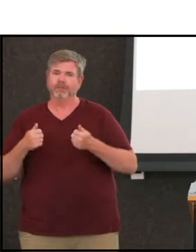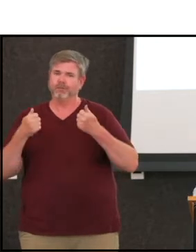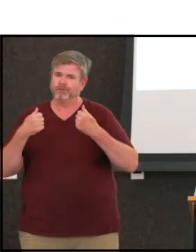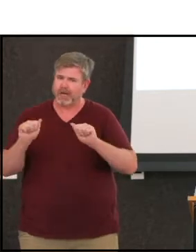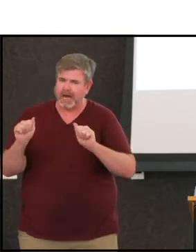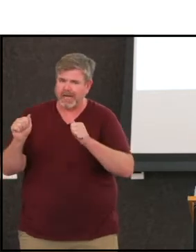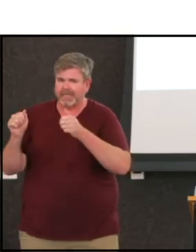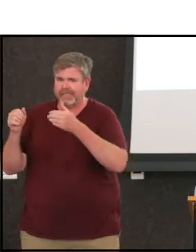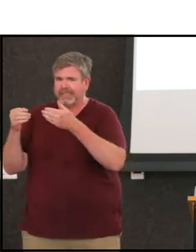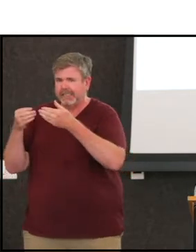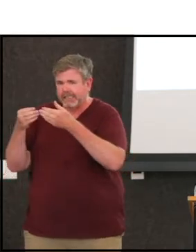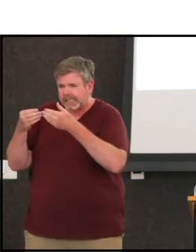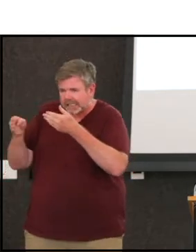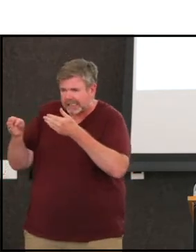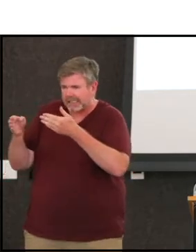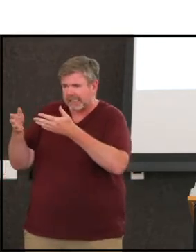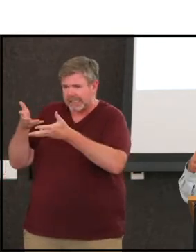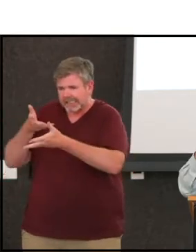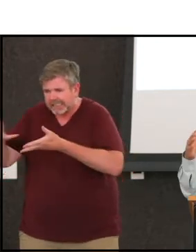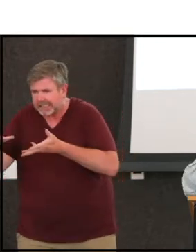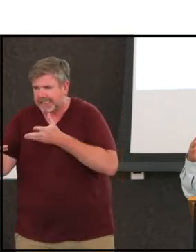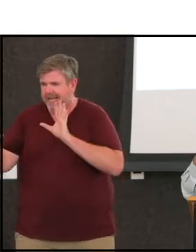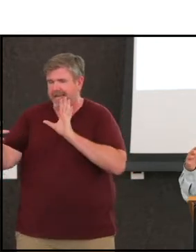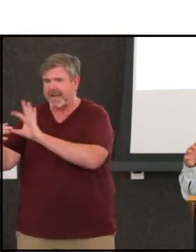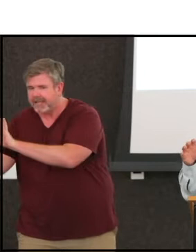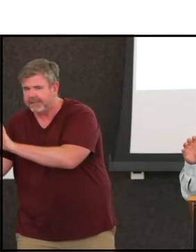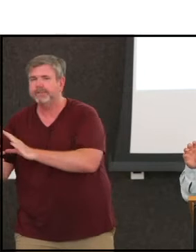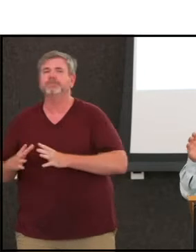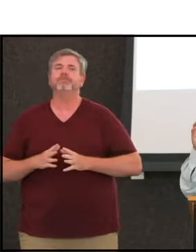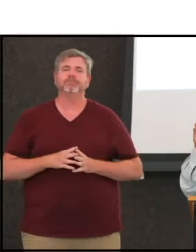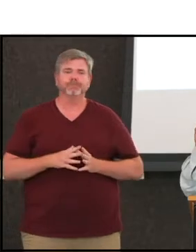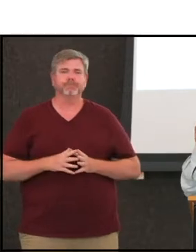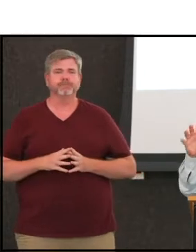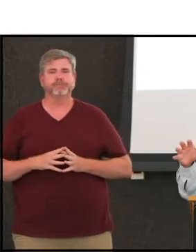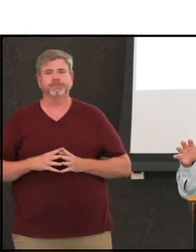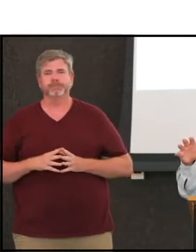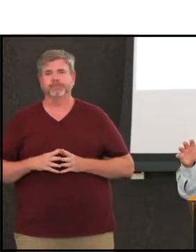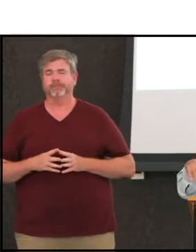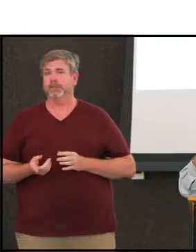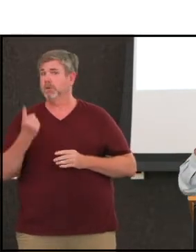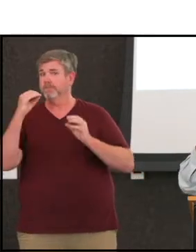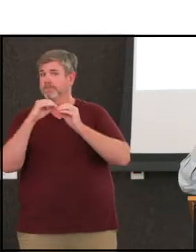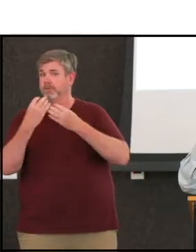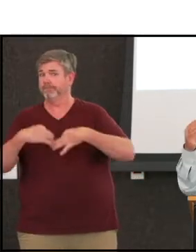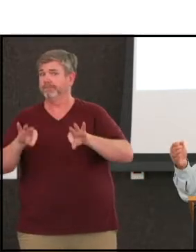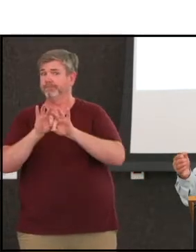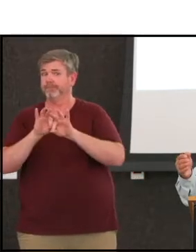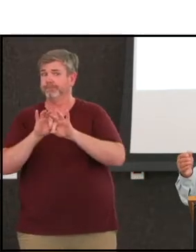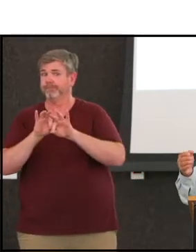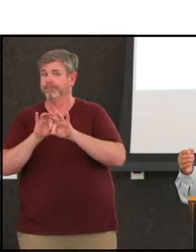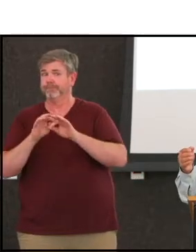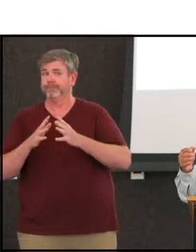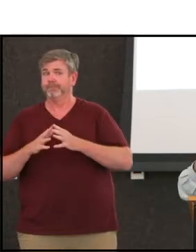for communication. Another aspect of all of this is arousal or